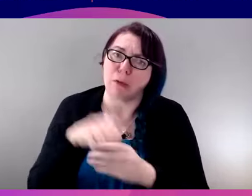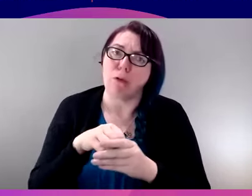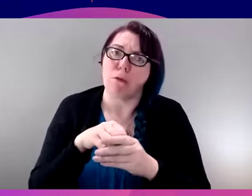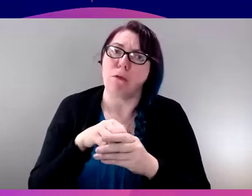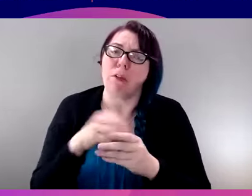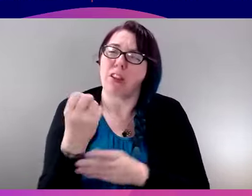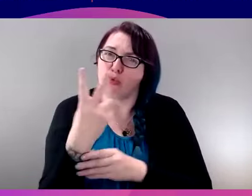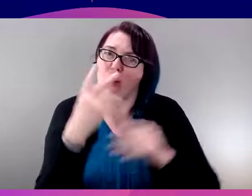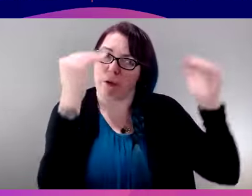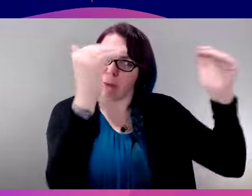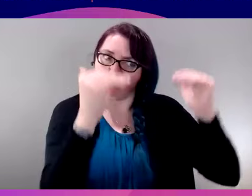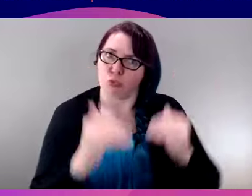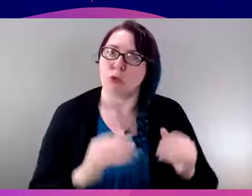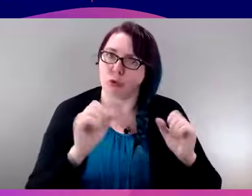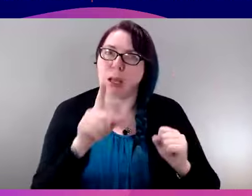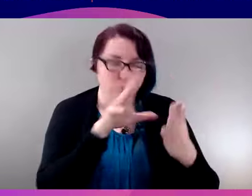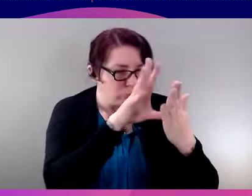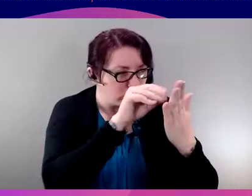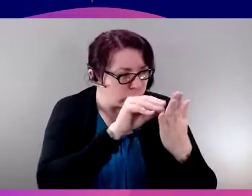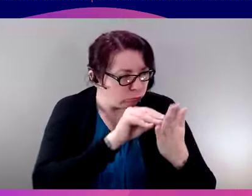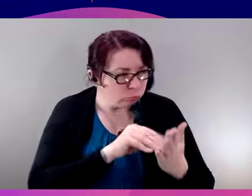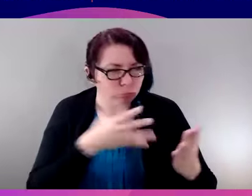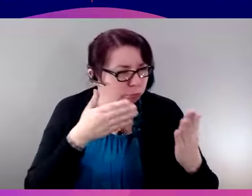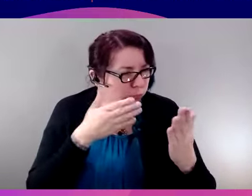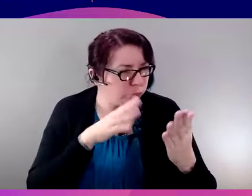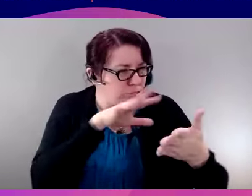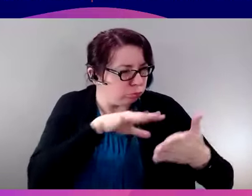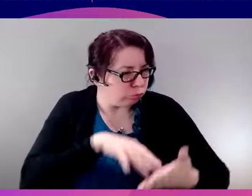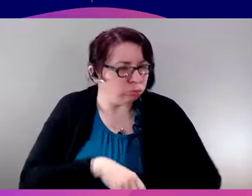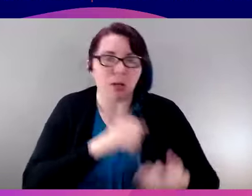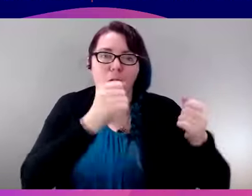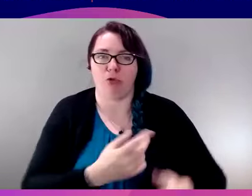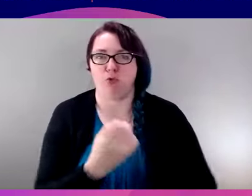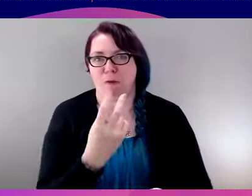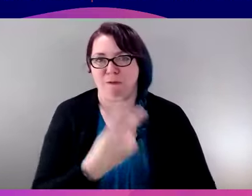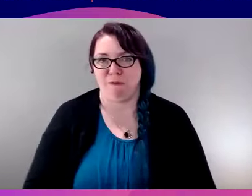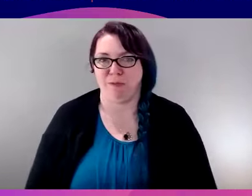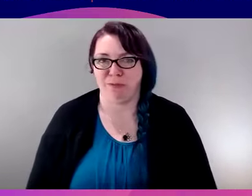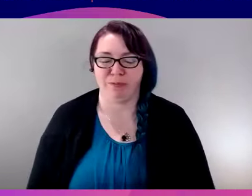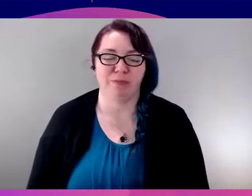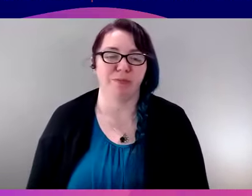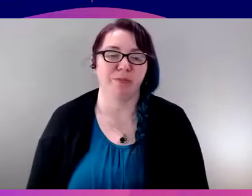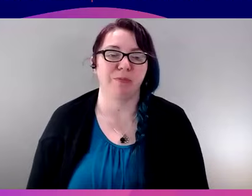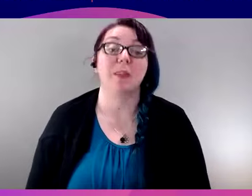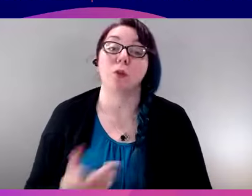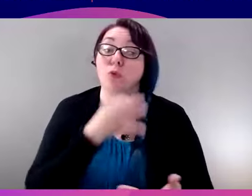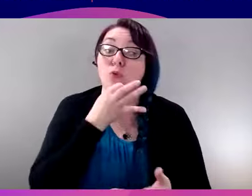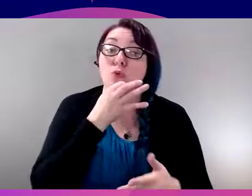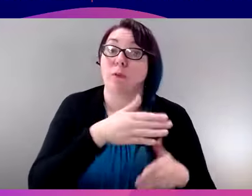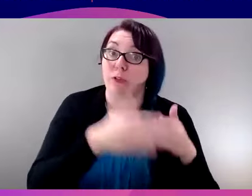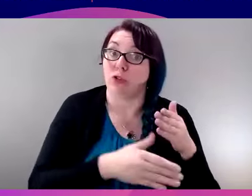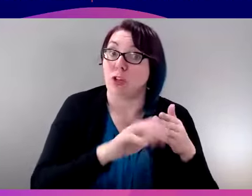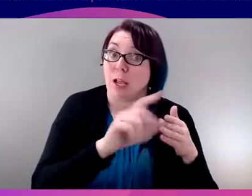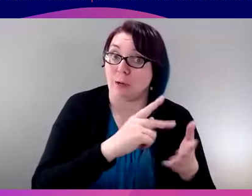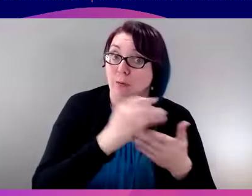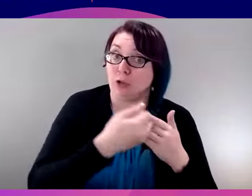So as we mentioned, the ACT project is wrapping up this month, but Humane Canada has begun another project that is also generously funded